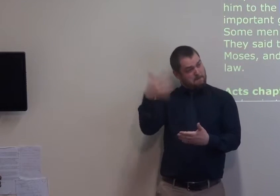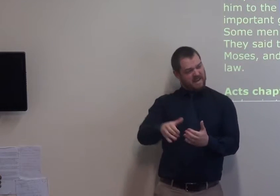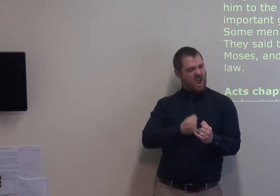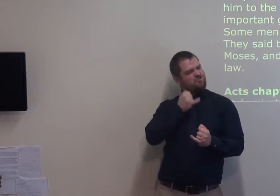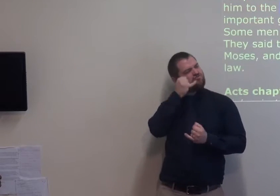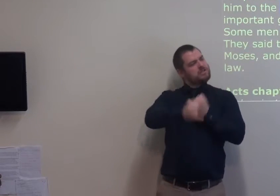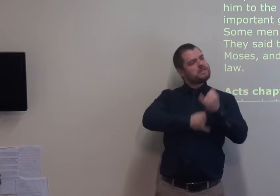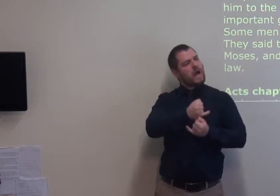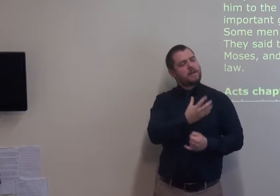Testament law.